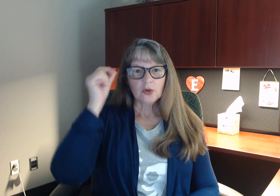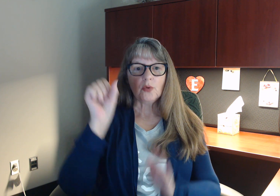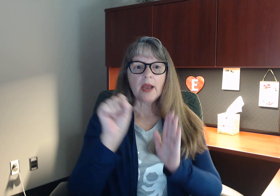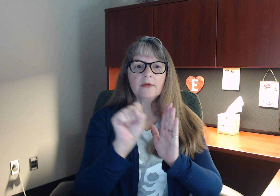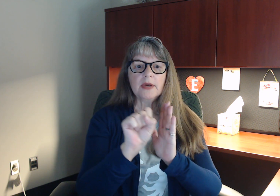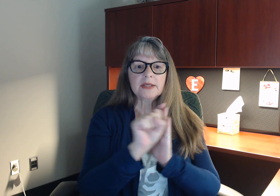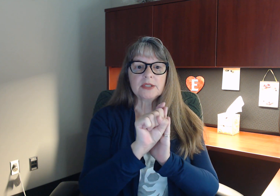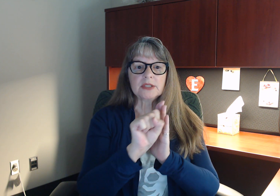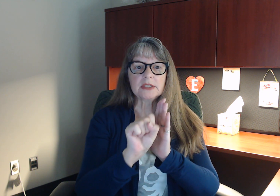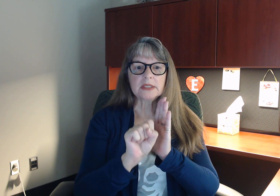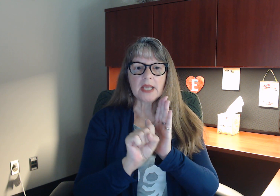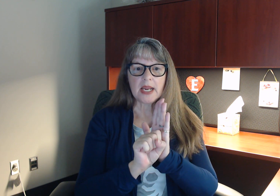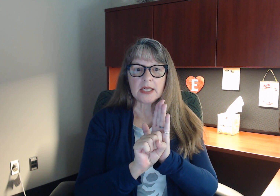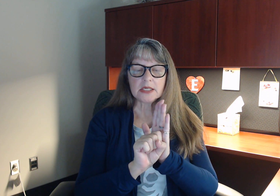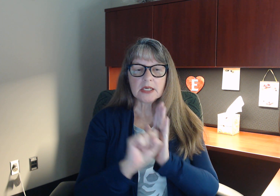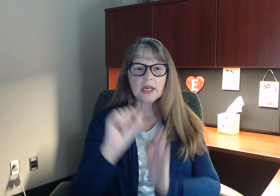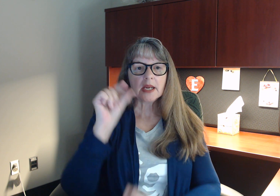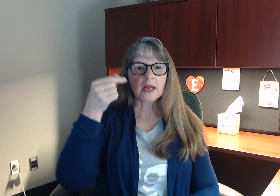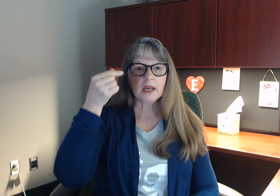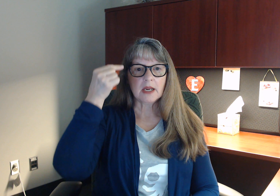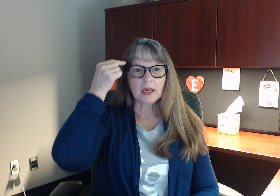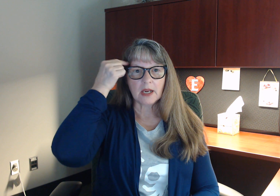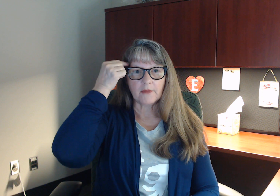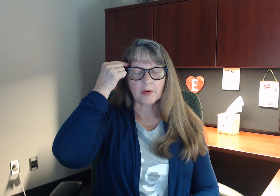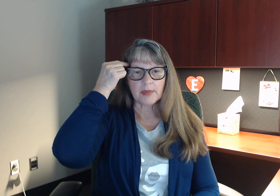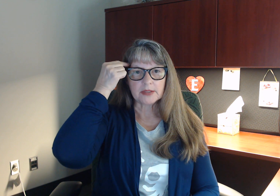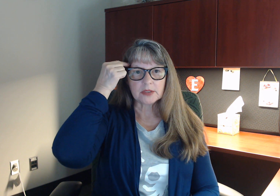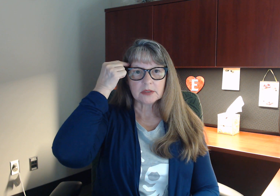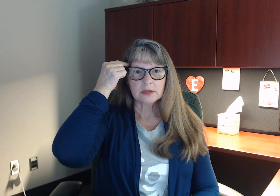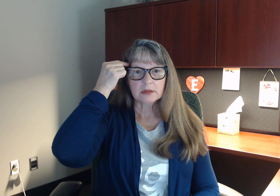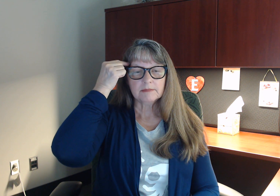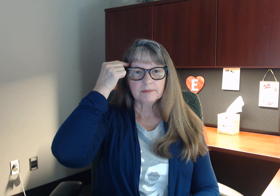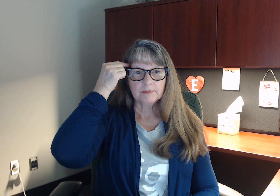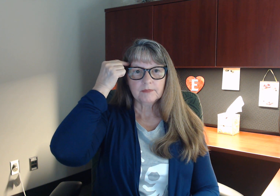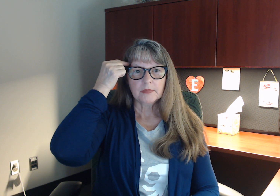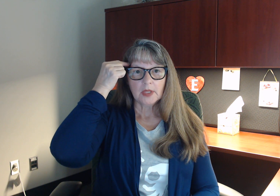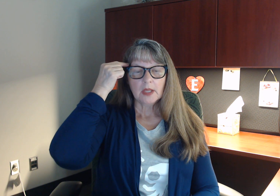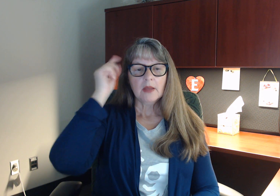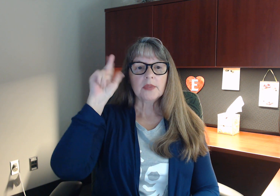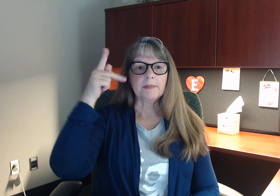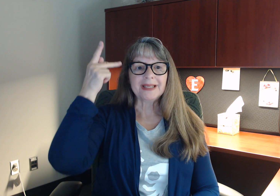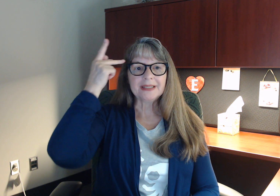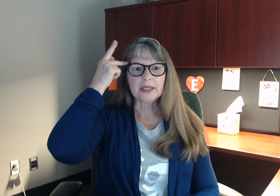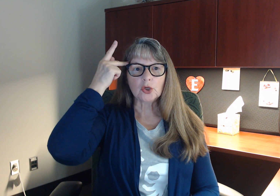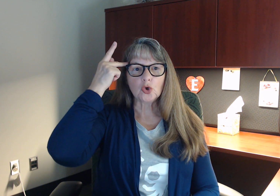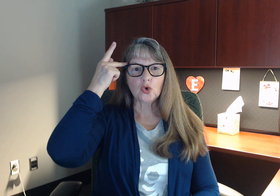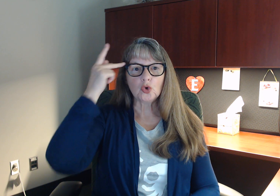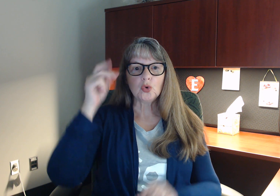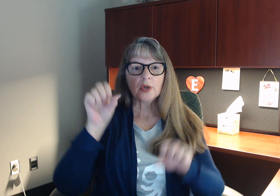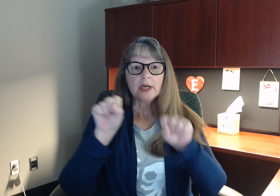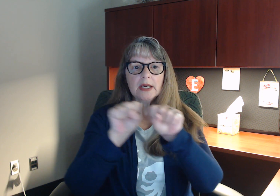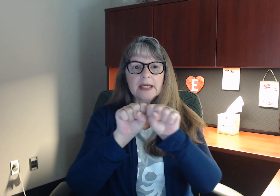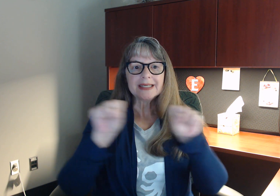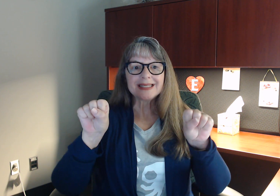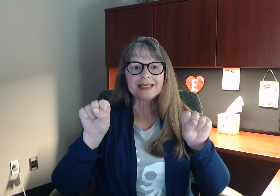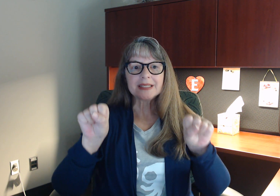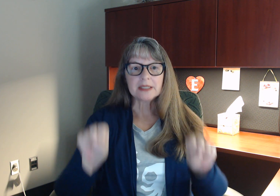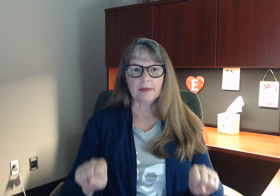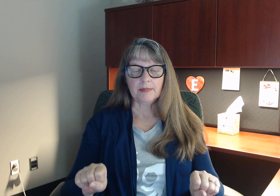have state government. The political system.